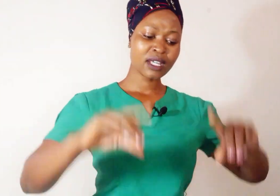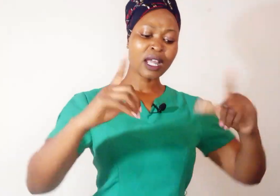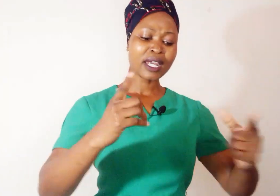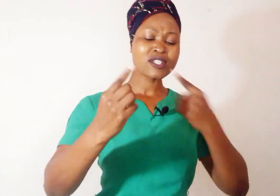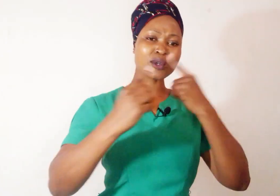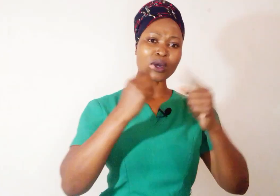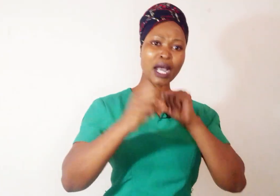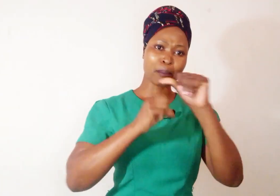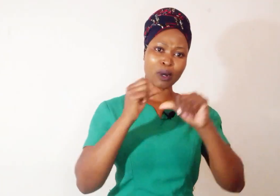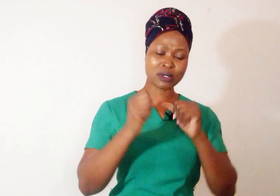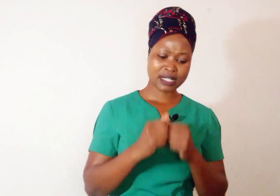Let's talk about